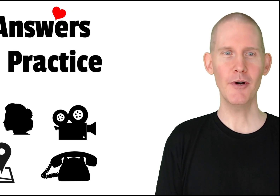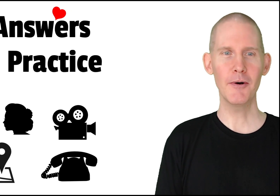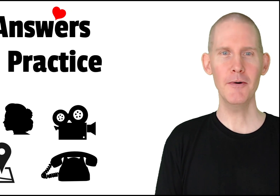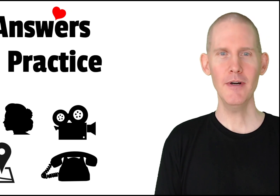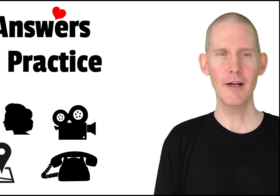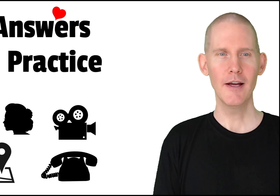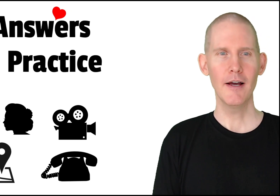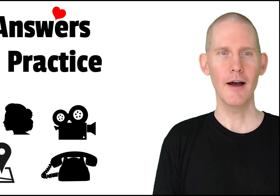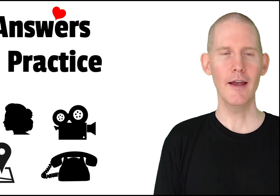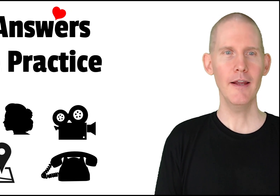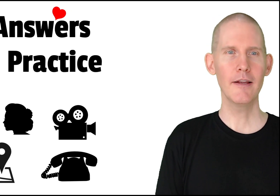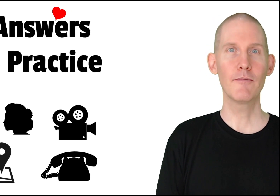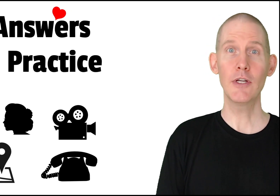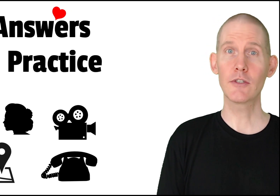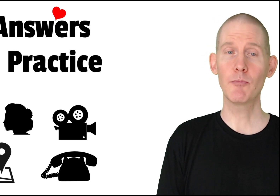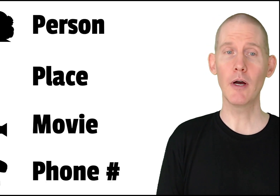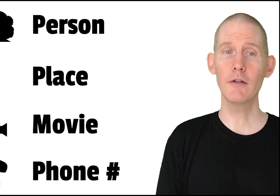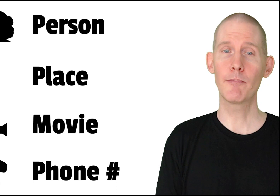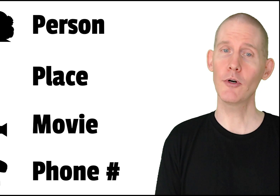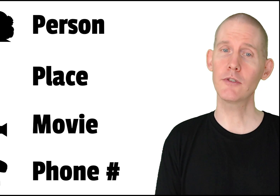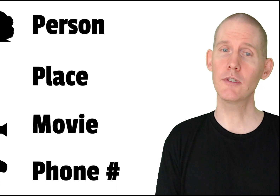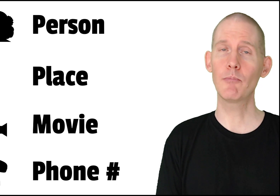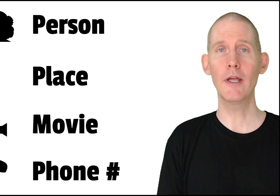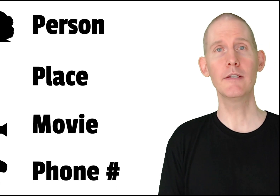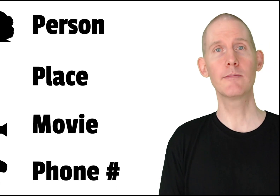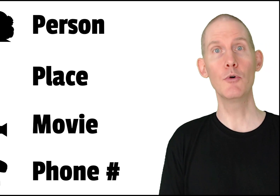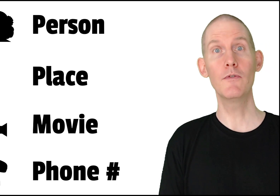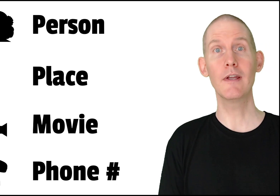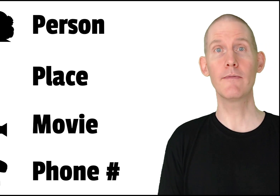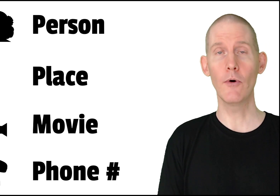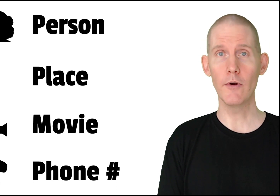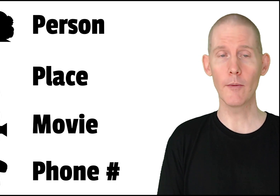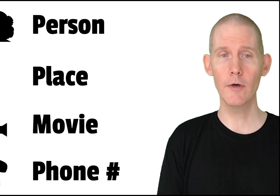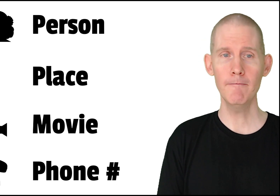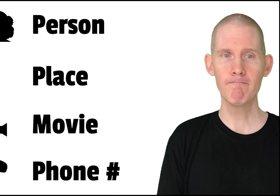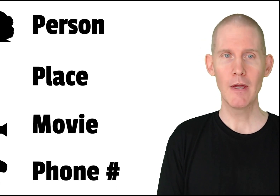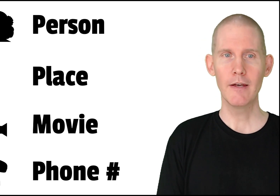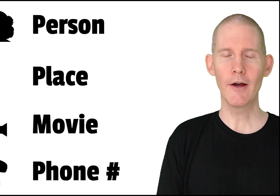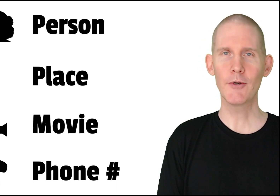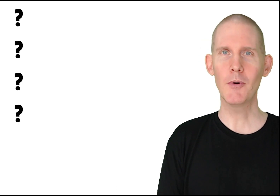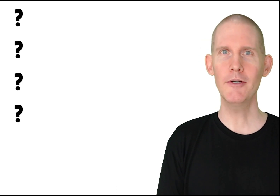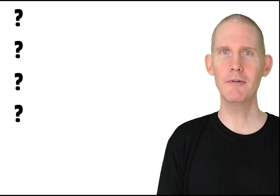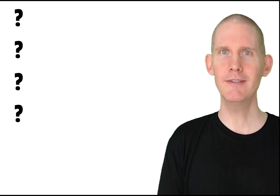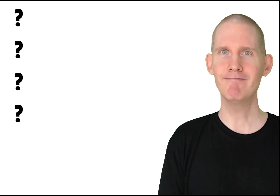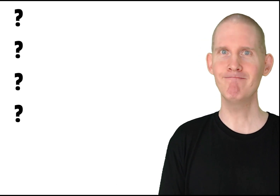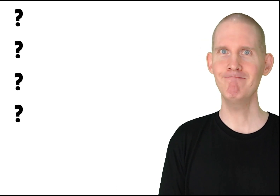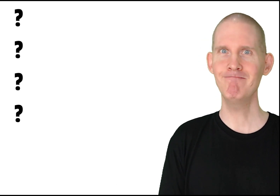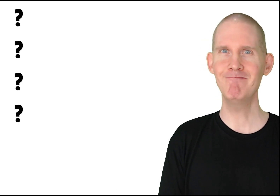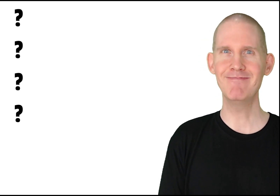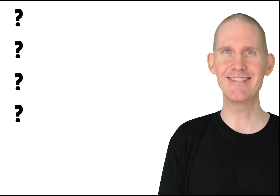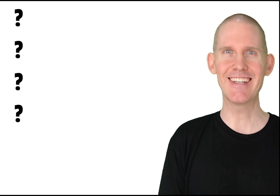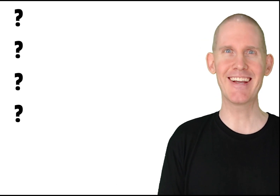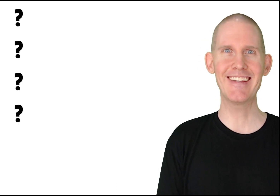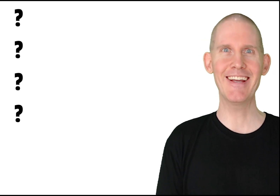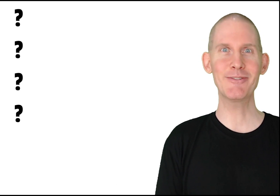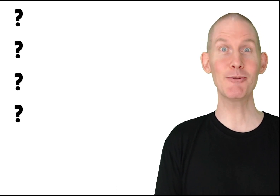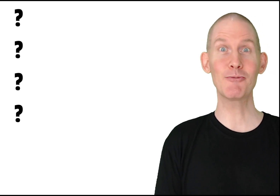So, I had fingerspell, the person, place, movie, and a phone number. Now you're wondering, did I get the answers